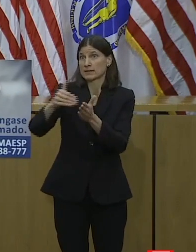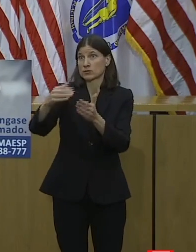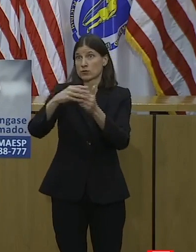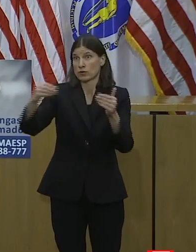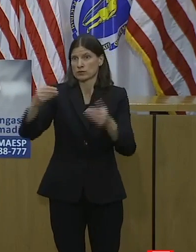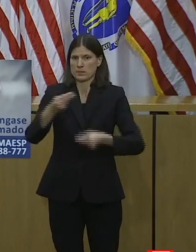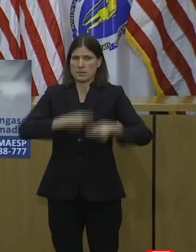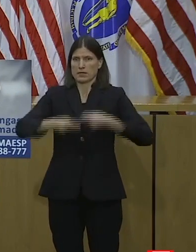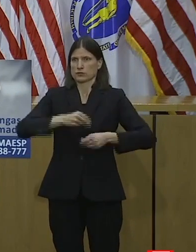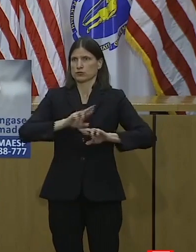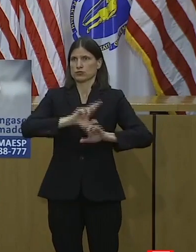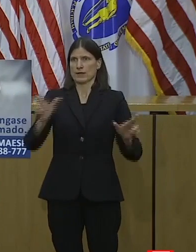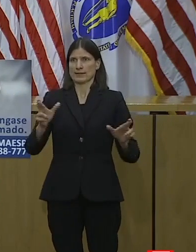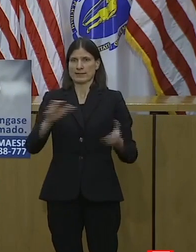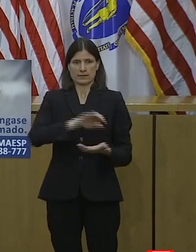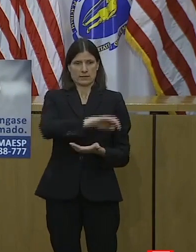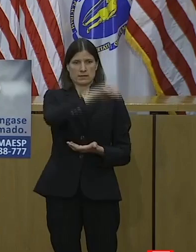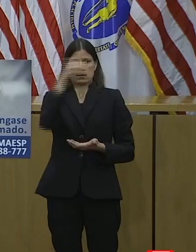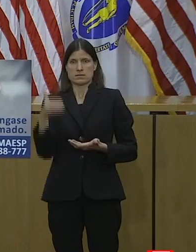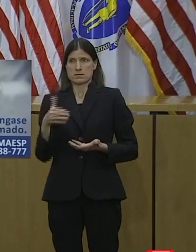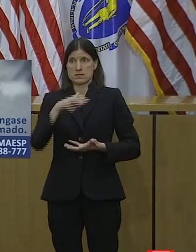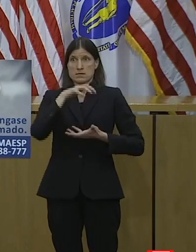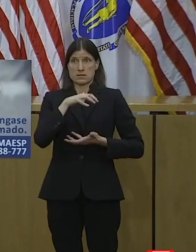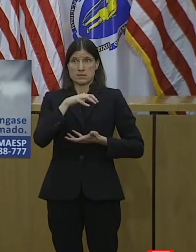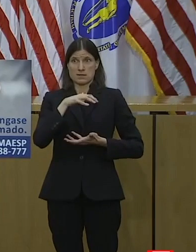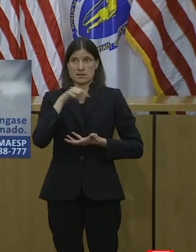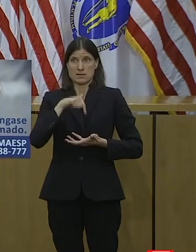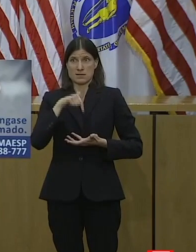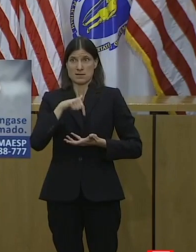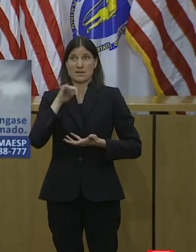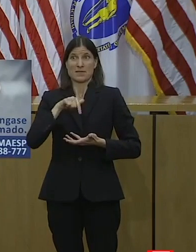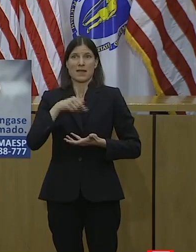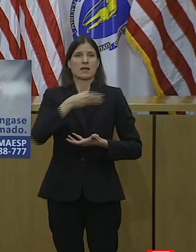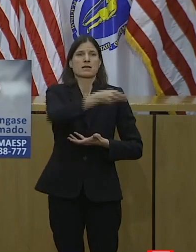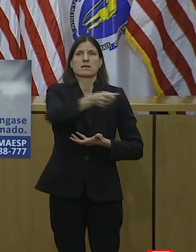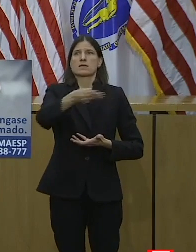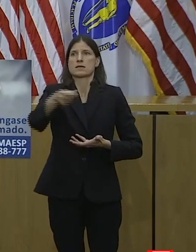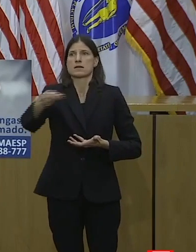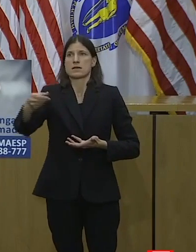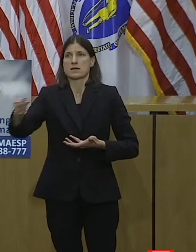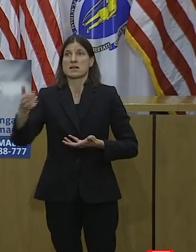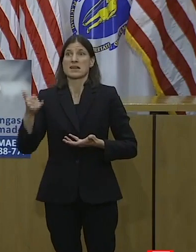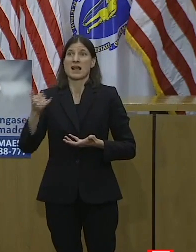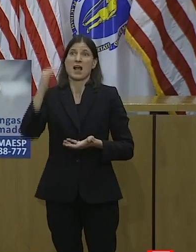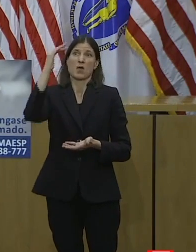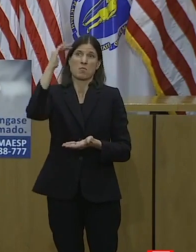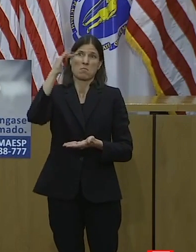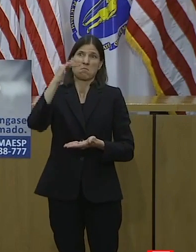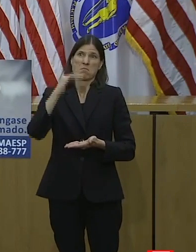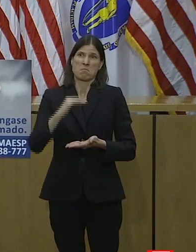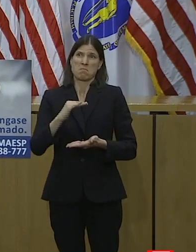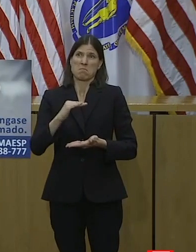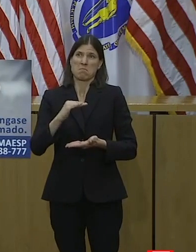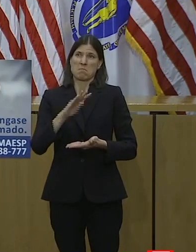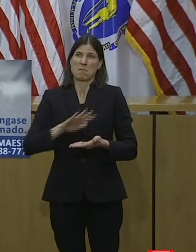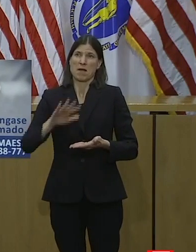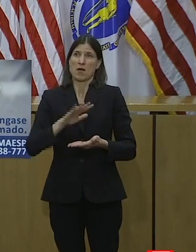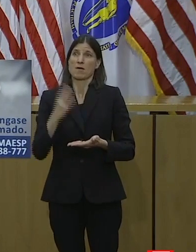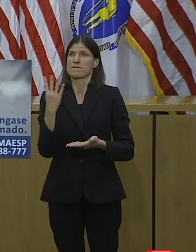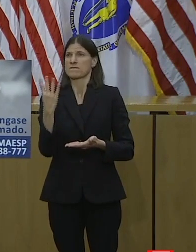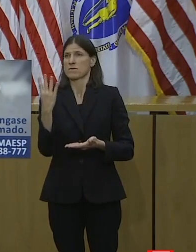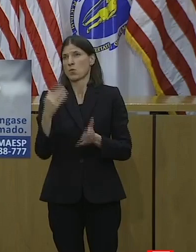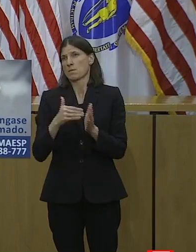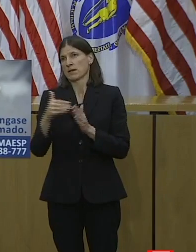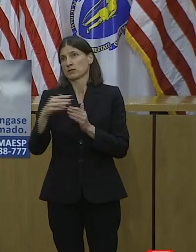a net basis in the Mass Health budget. That has not been used for other for elective surgeries, for